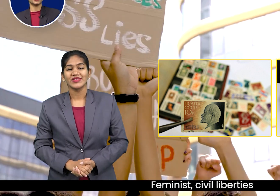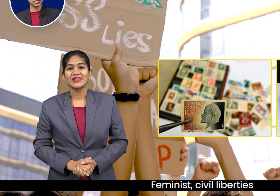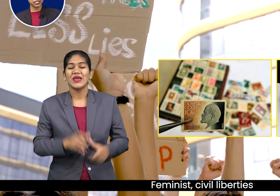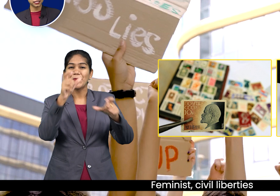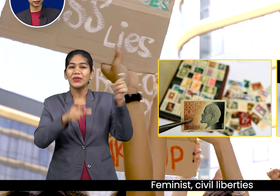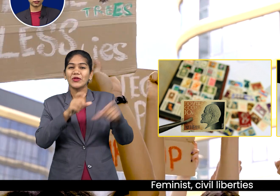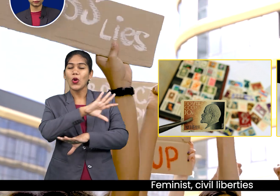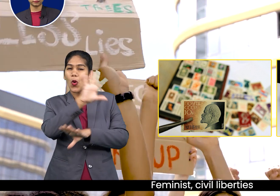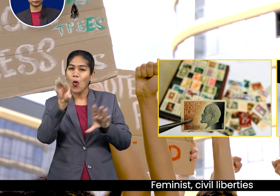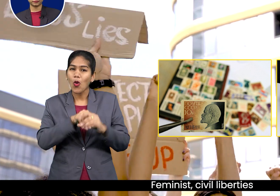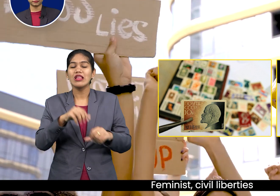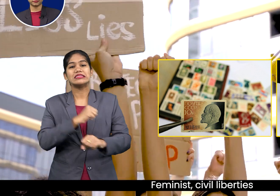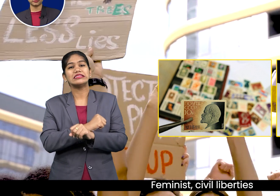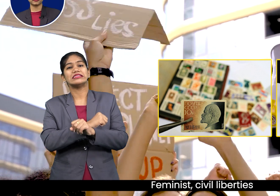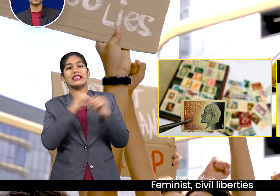civil liberties,